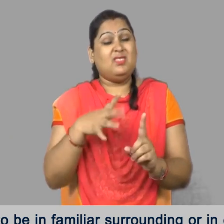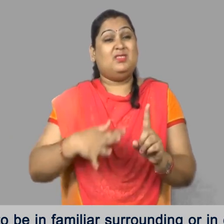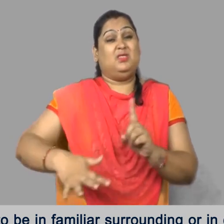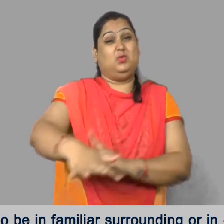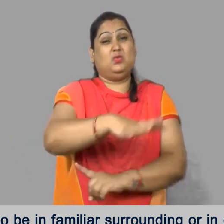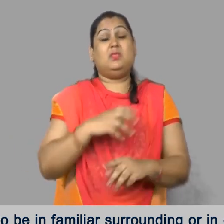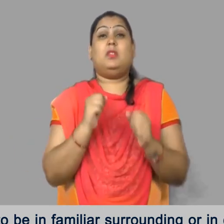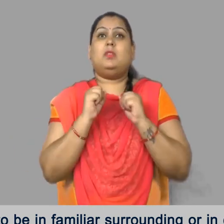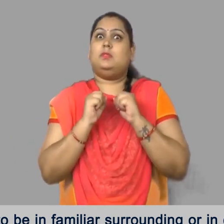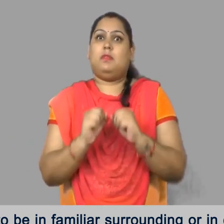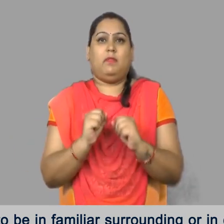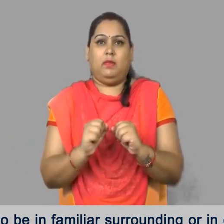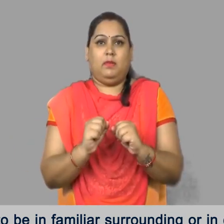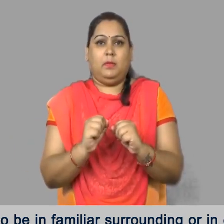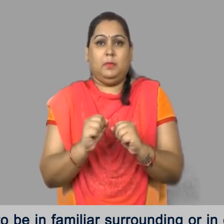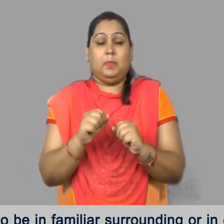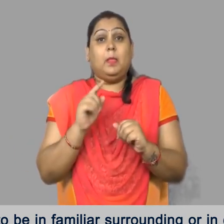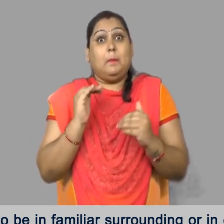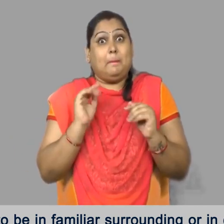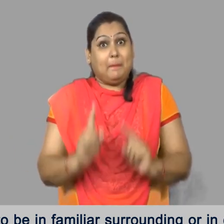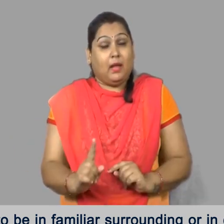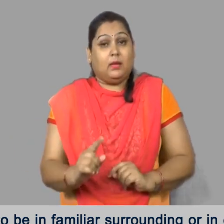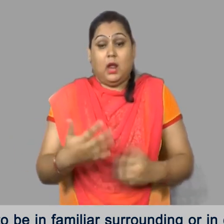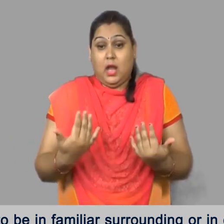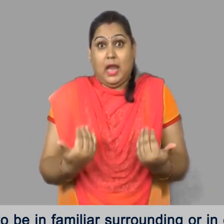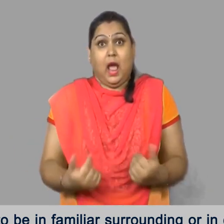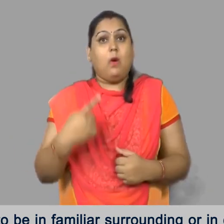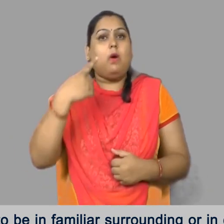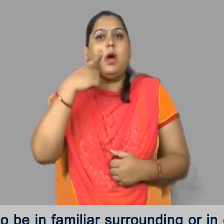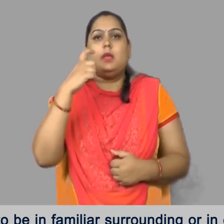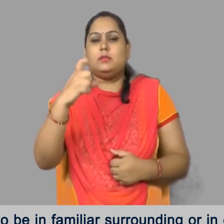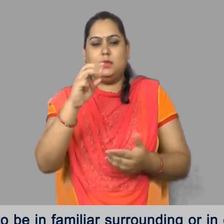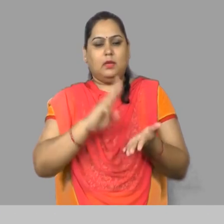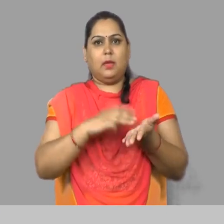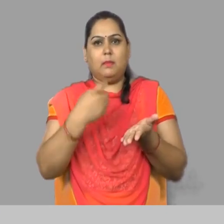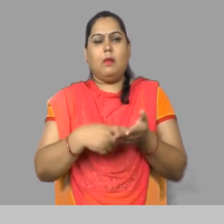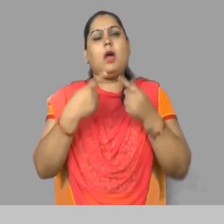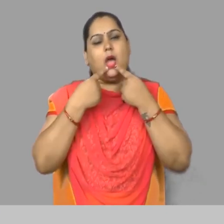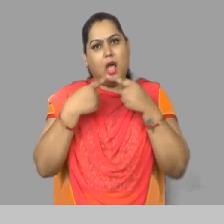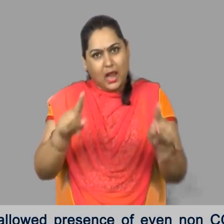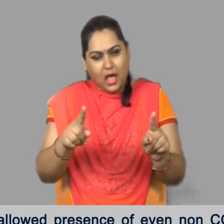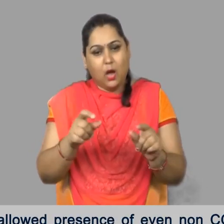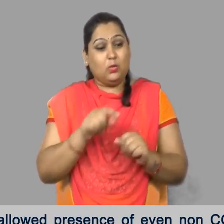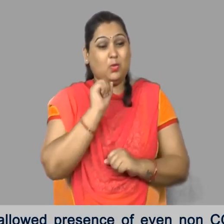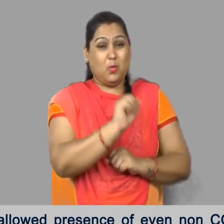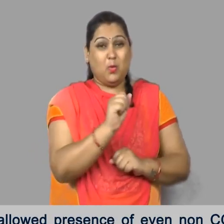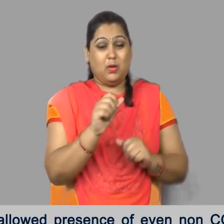of non-COVID-19 facilities, that complicated matters. Now that ICMR